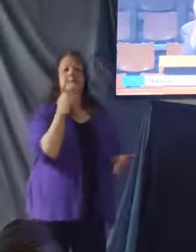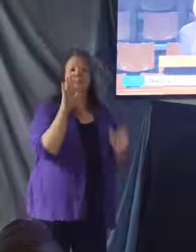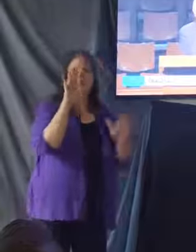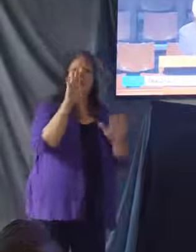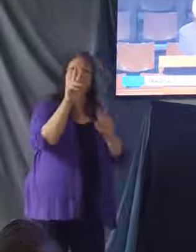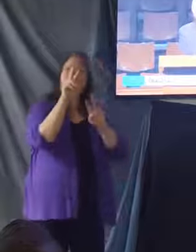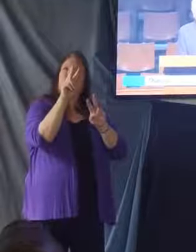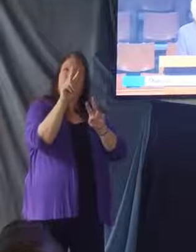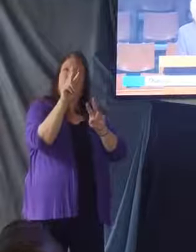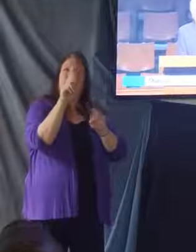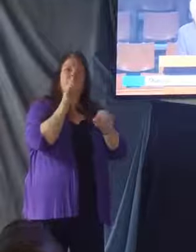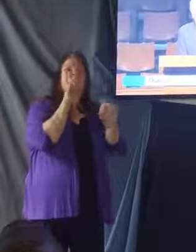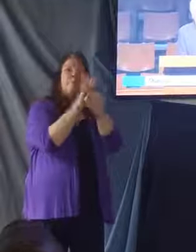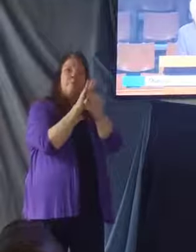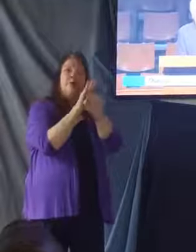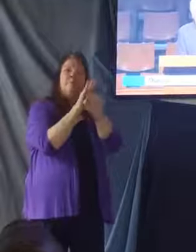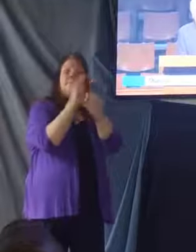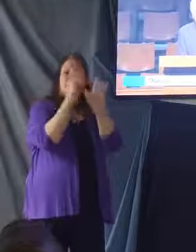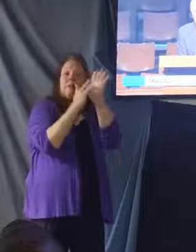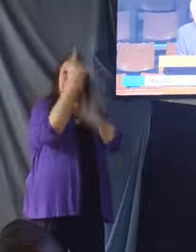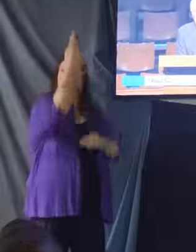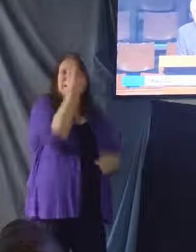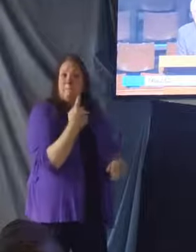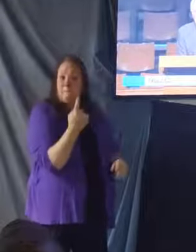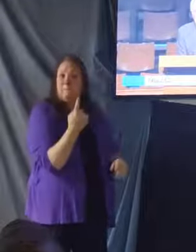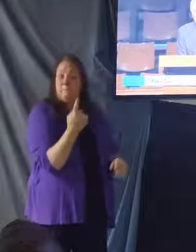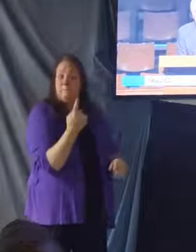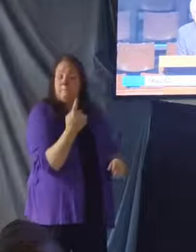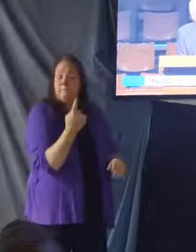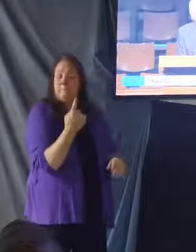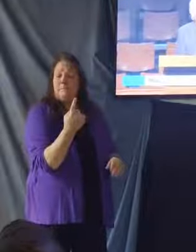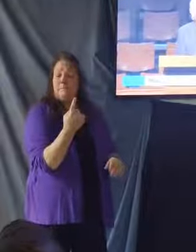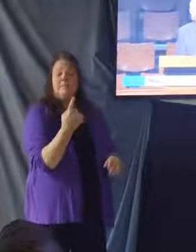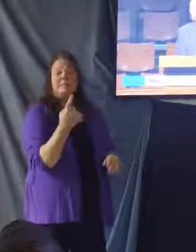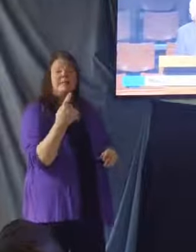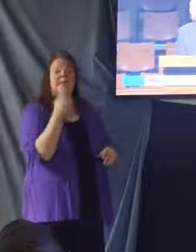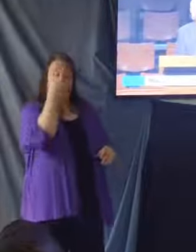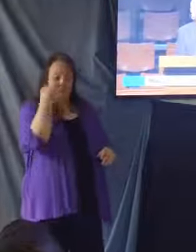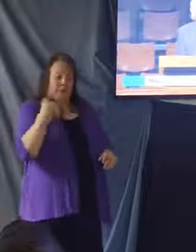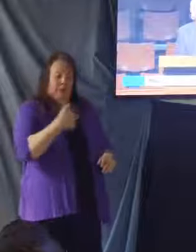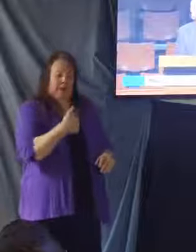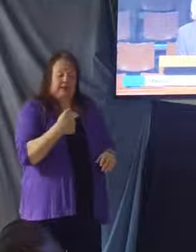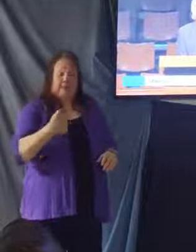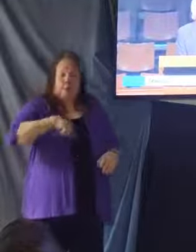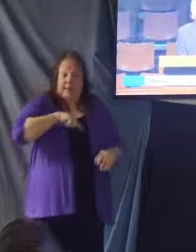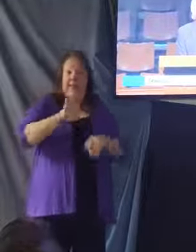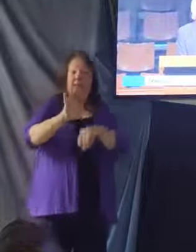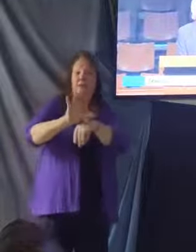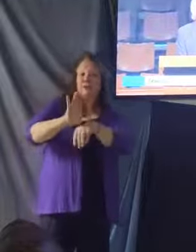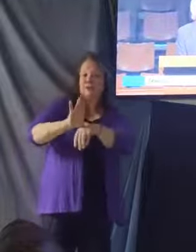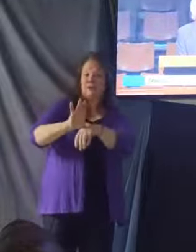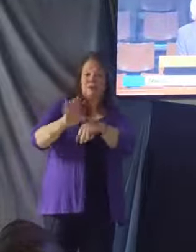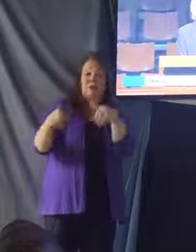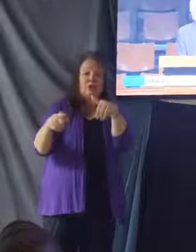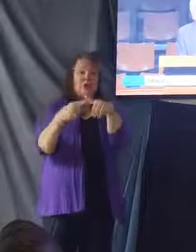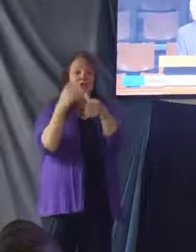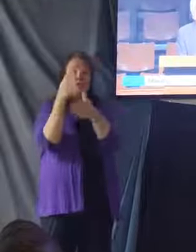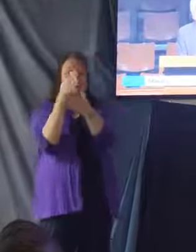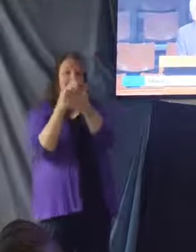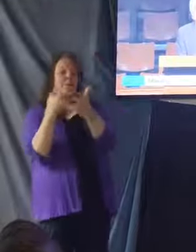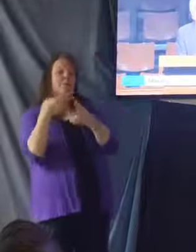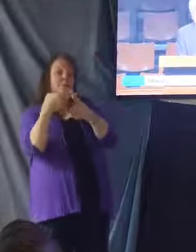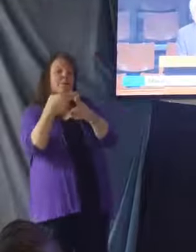been promised in the coming of Christ? And particularly for us as the church, the first phase